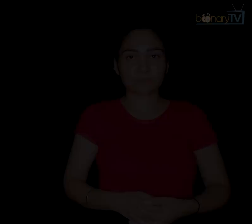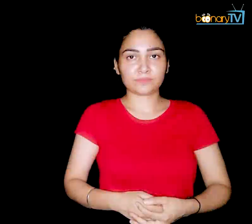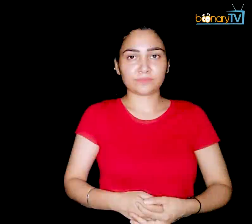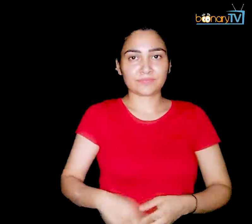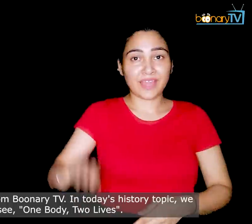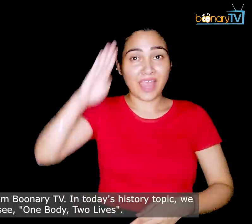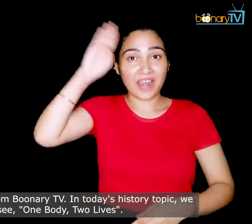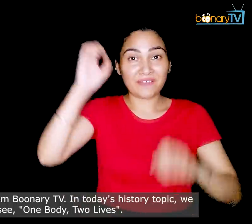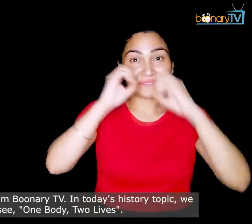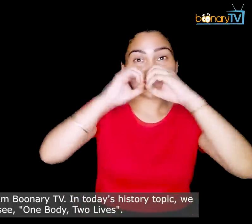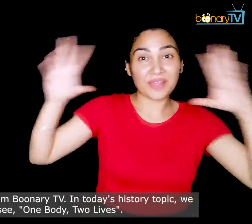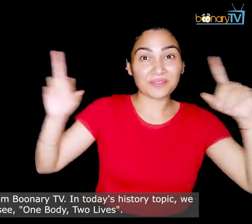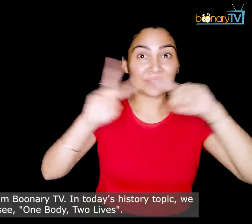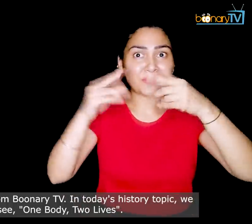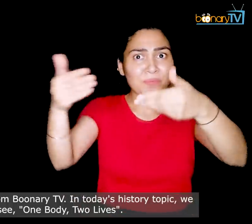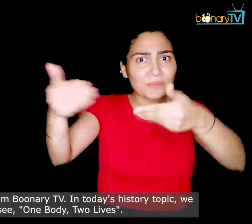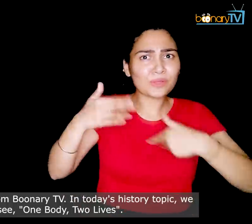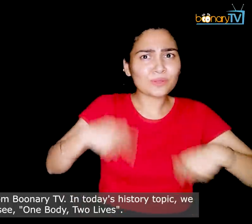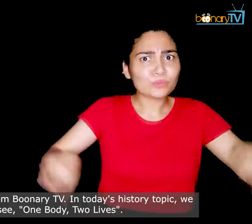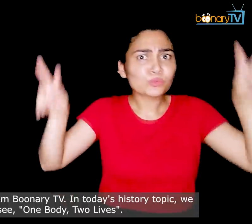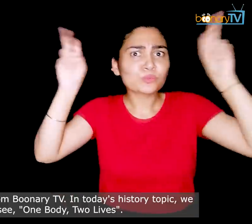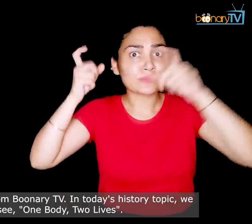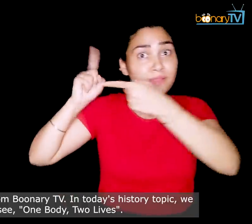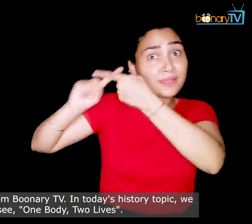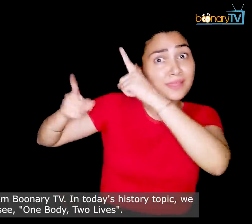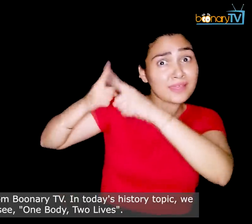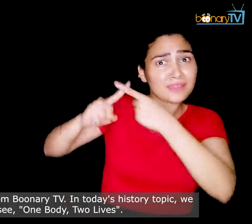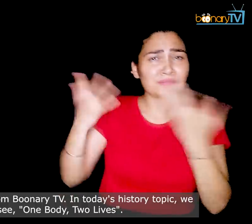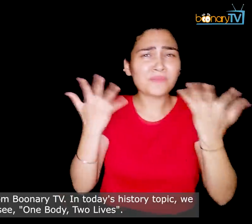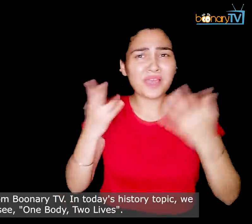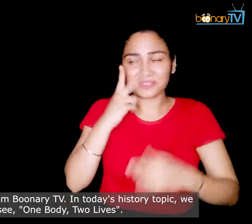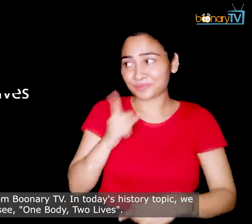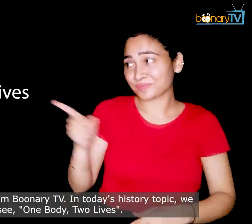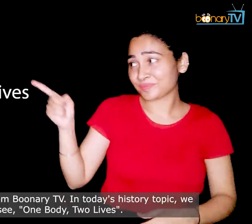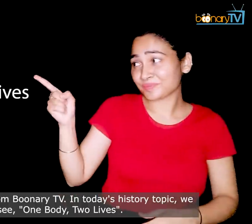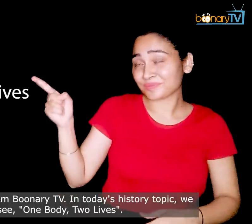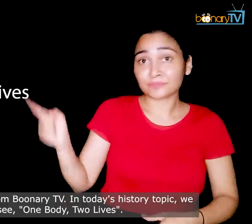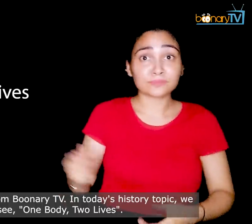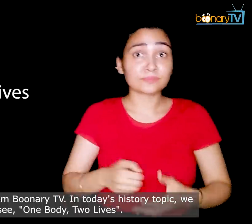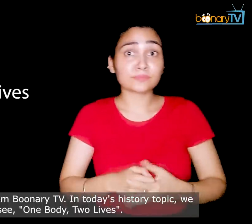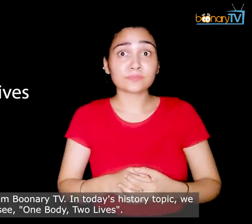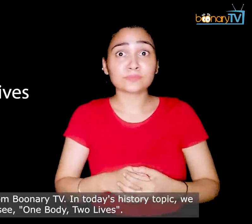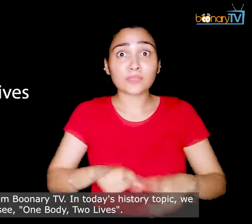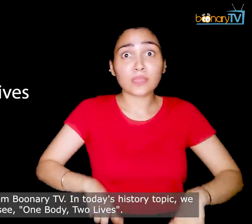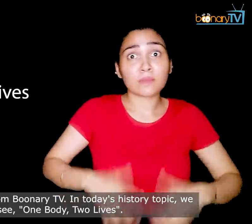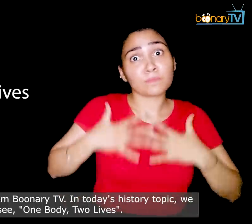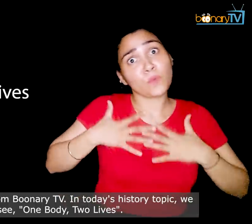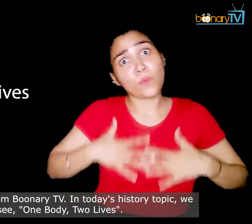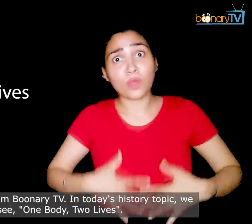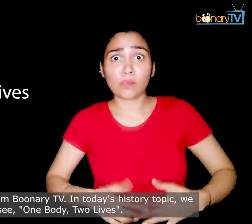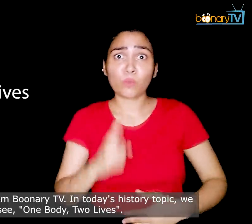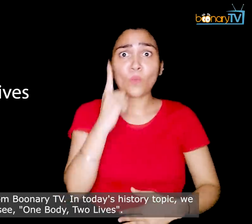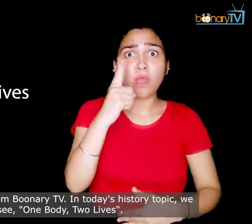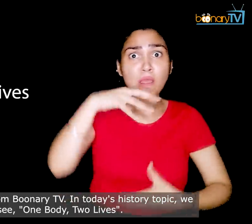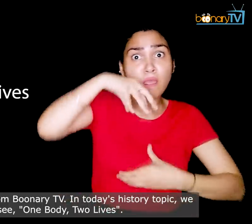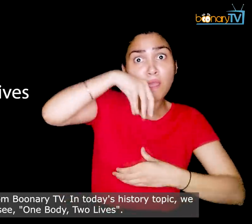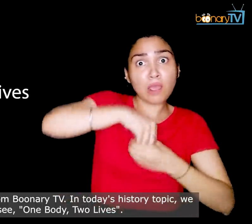Hello, greetings from Bhoodari TV. In today's history topic, we will see one body,